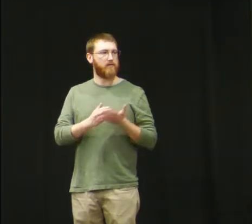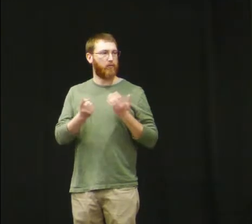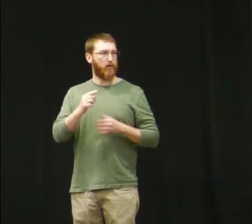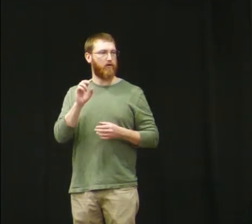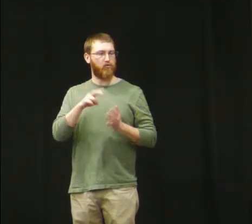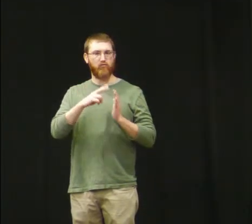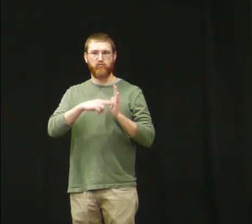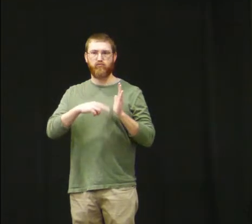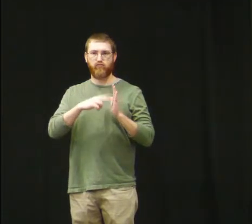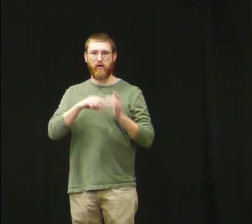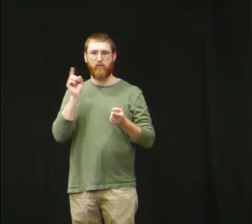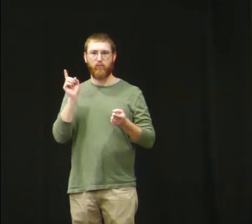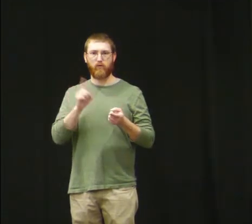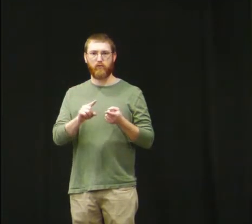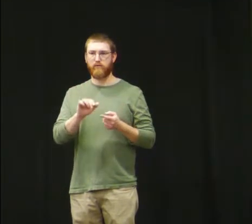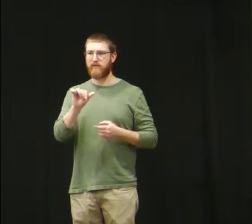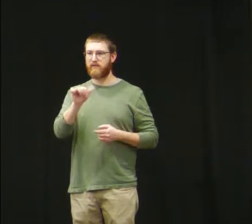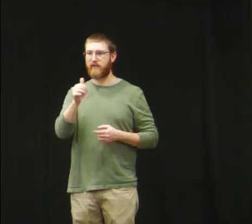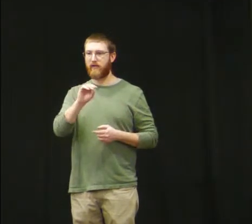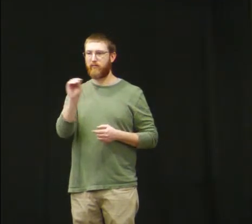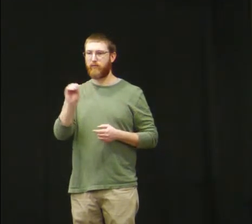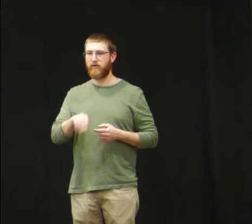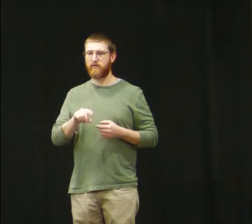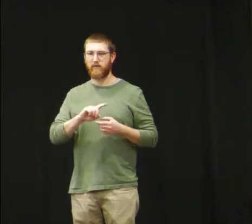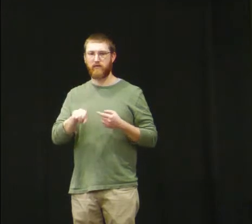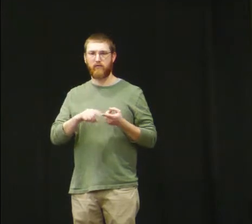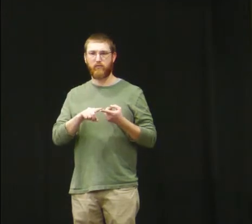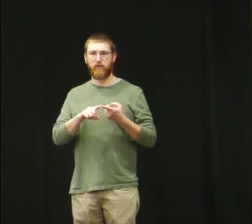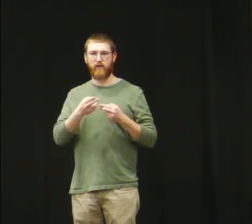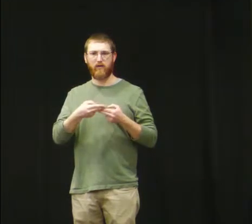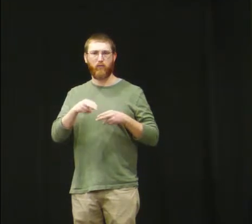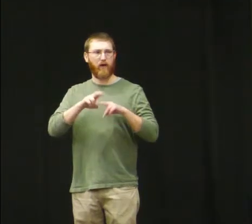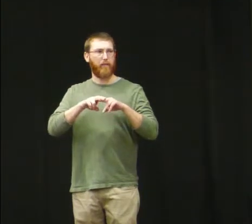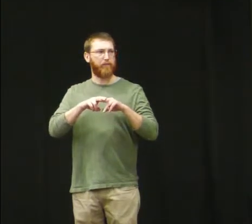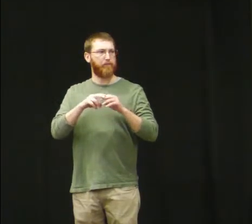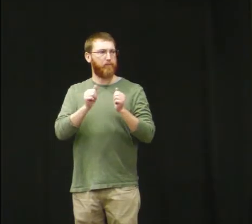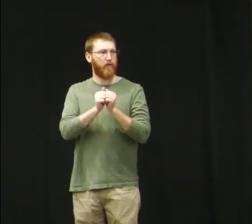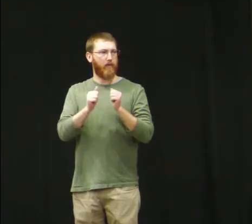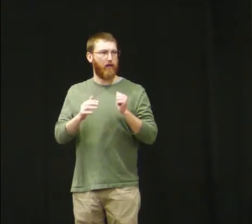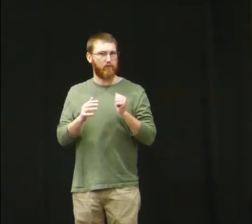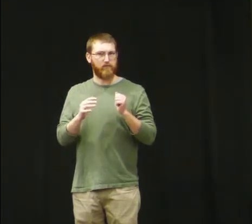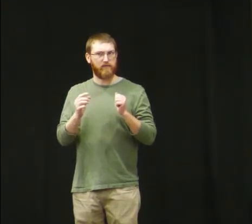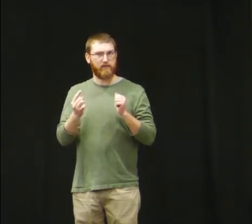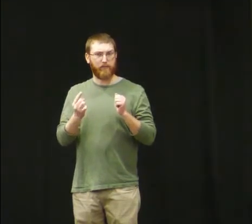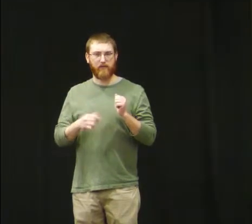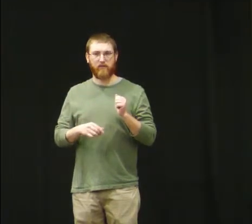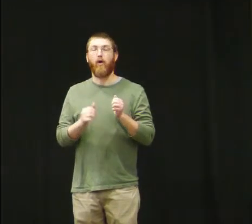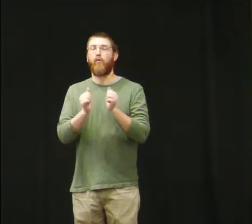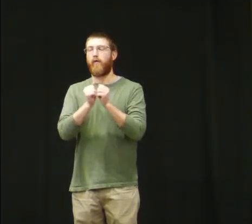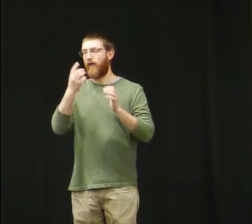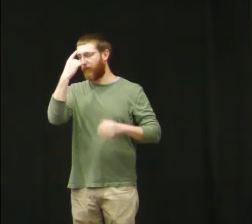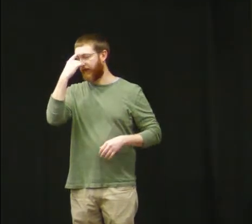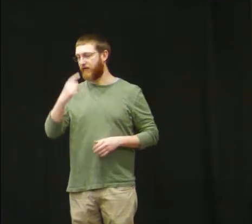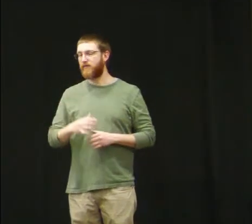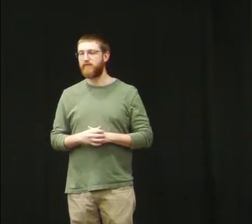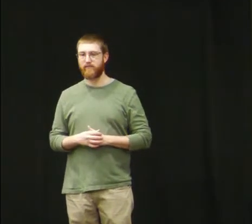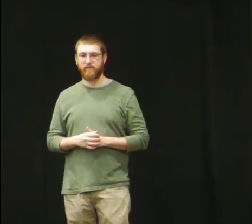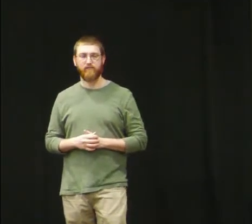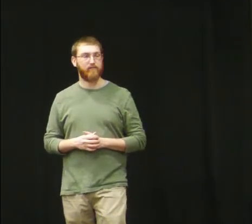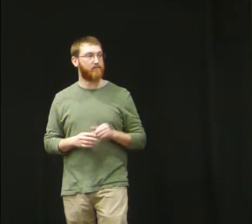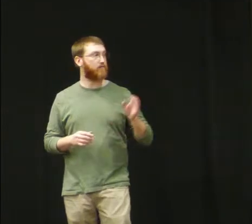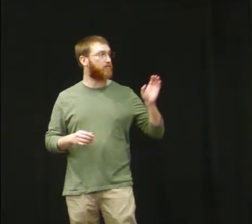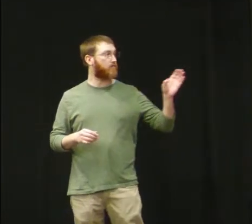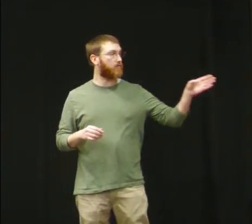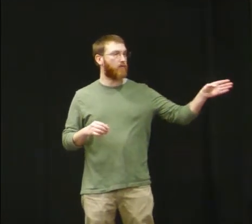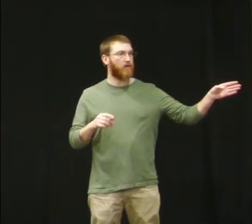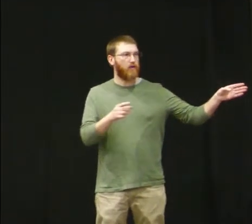it reduces by 10% when you went up without something. Thank you. Yeah. Did